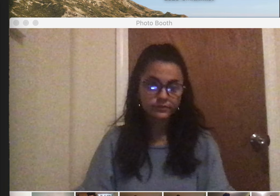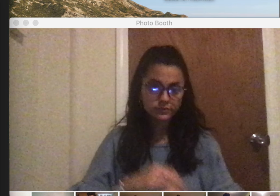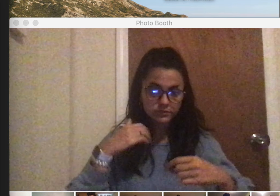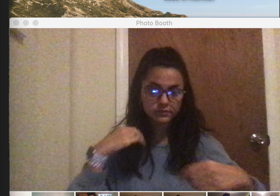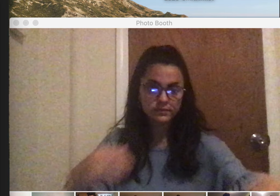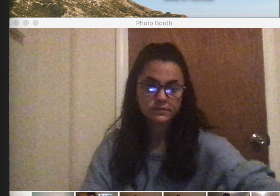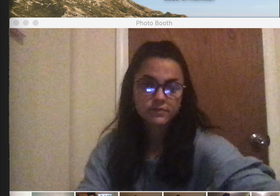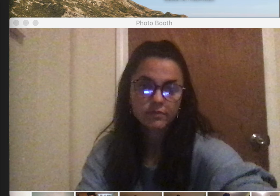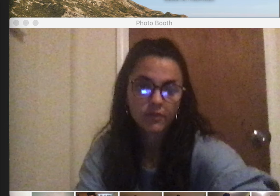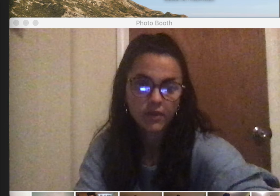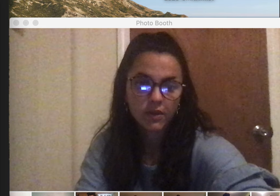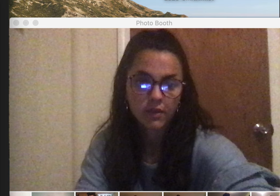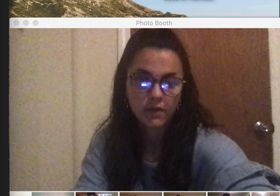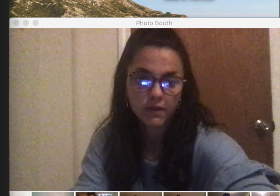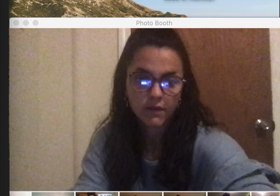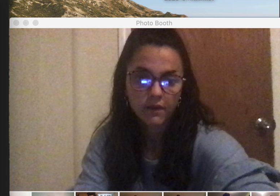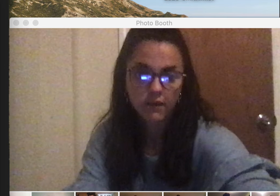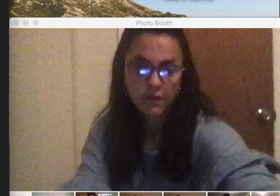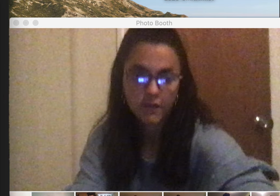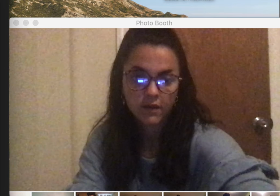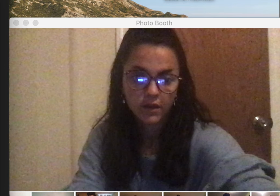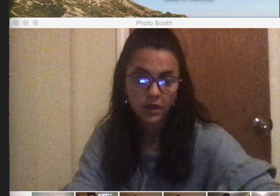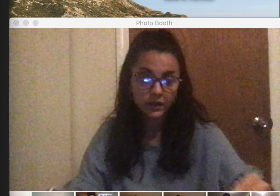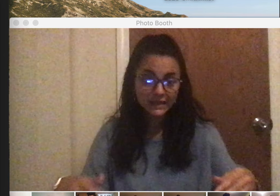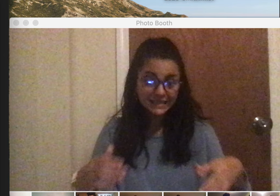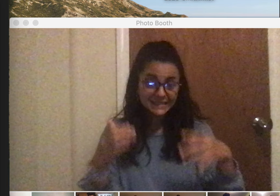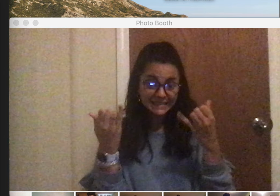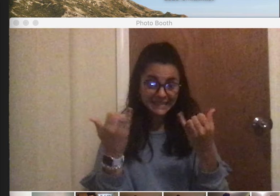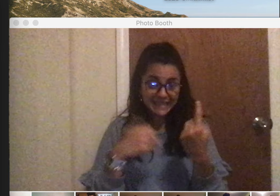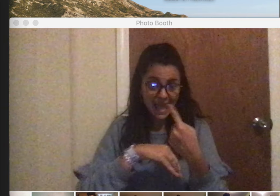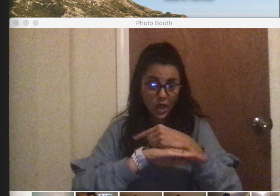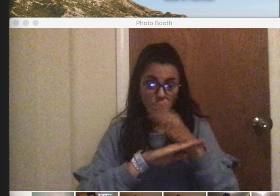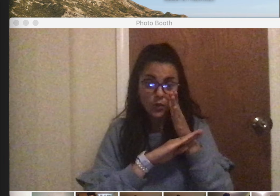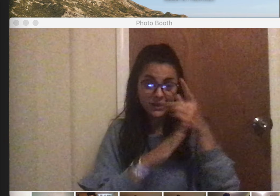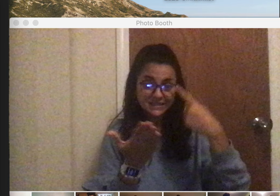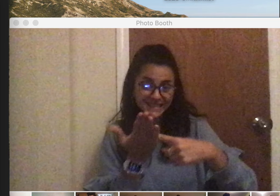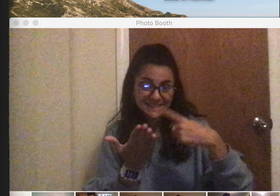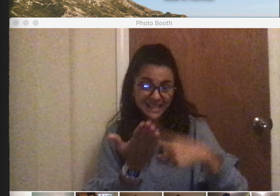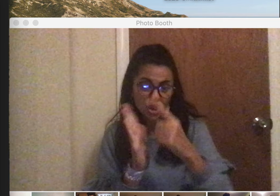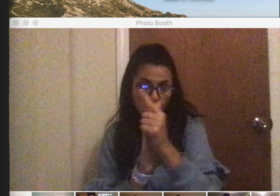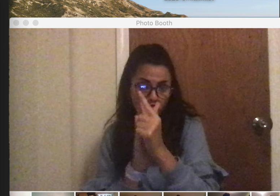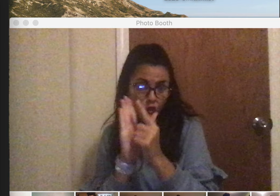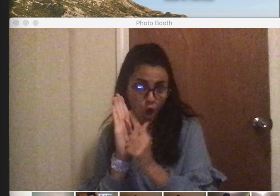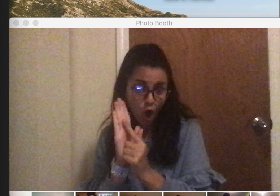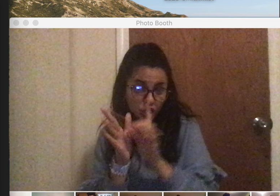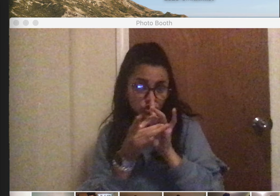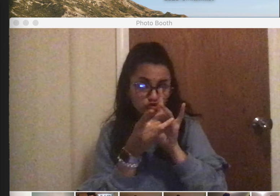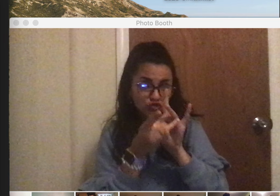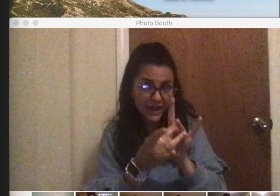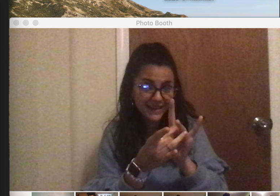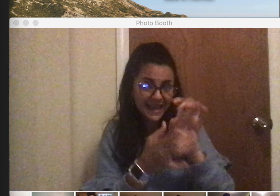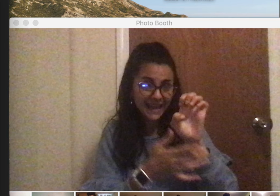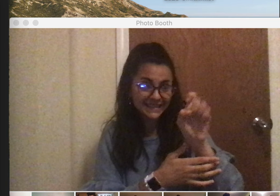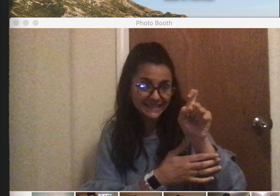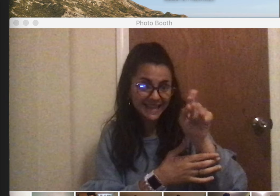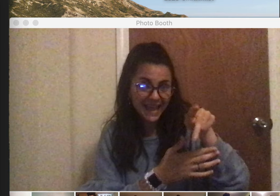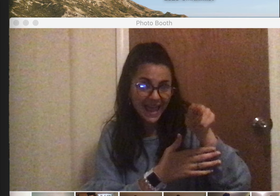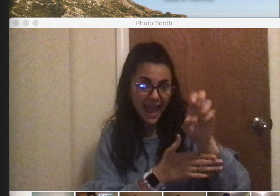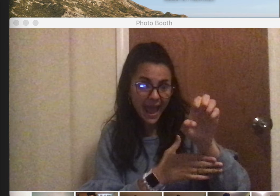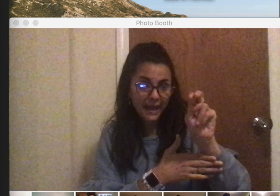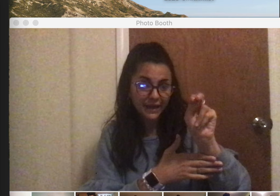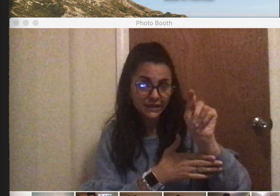All right, so we're going to be talking about laws of exponents today. So this is something we did in algebra as well, so